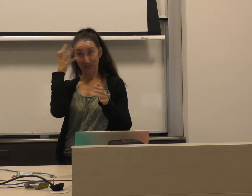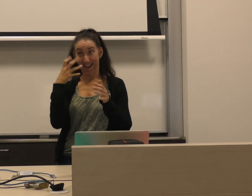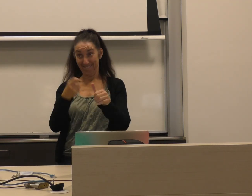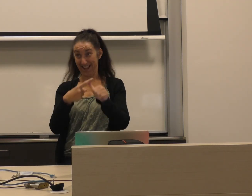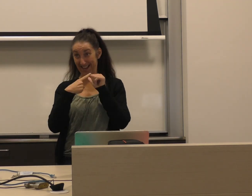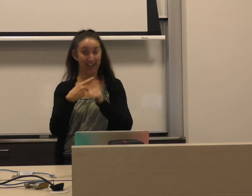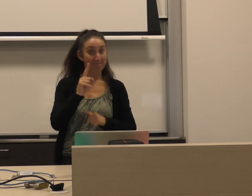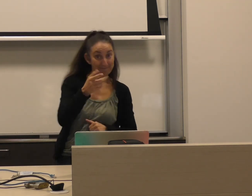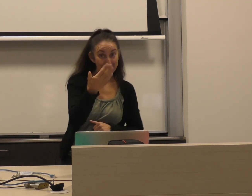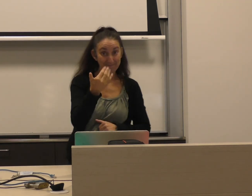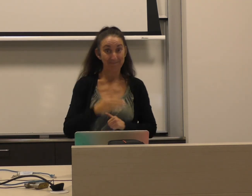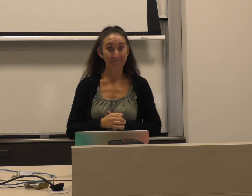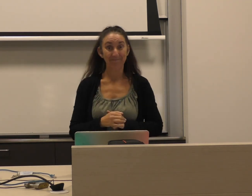Trisha's got an answer for that. Go